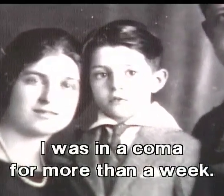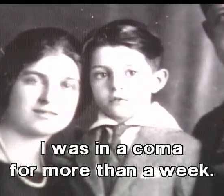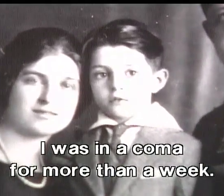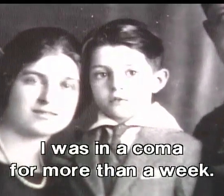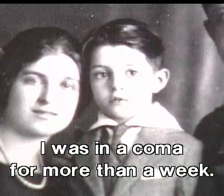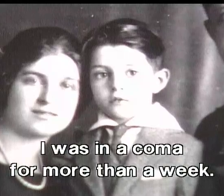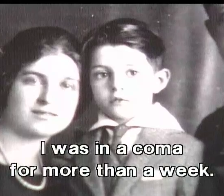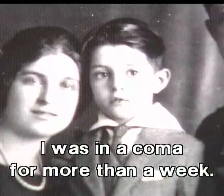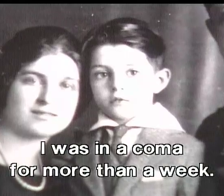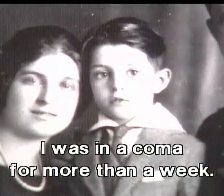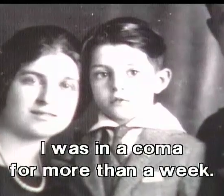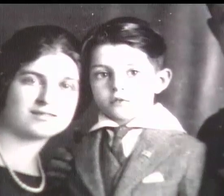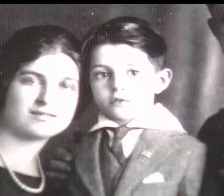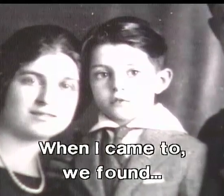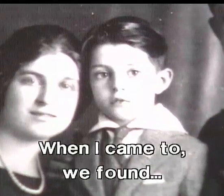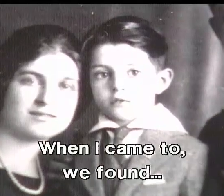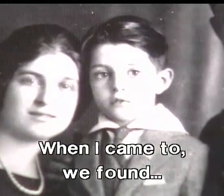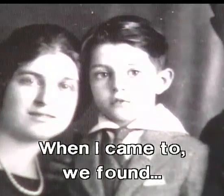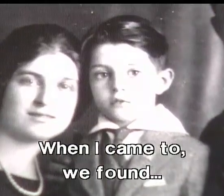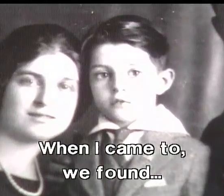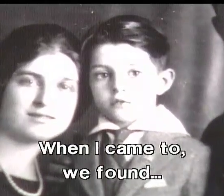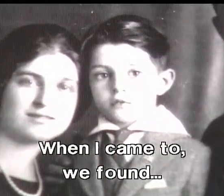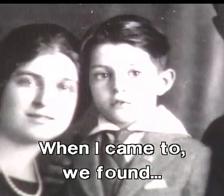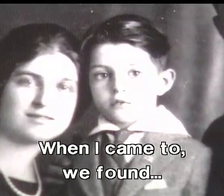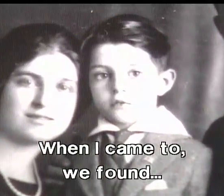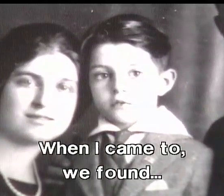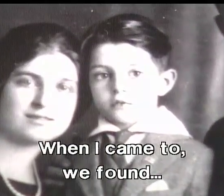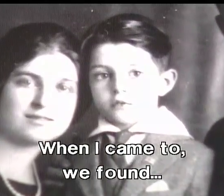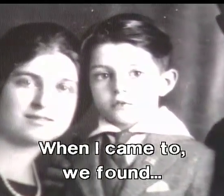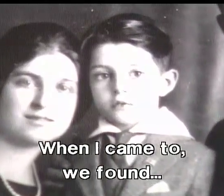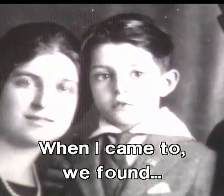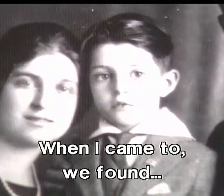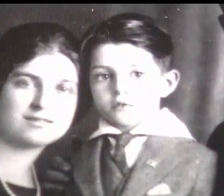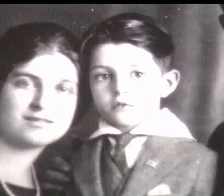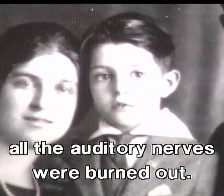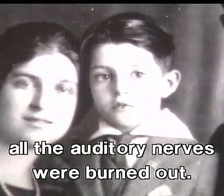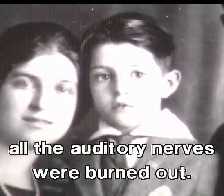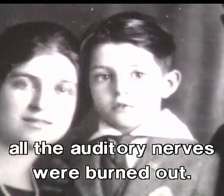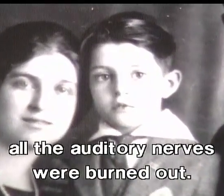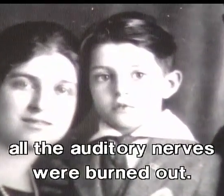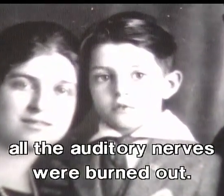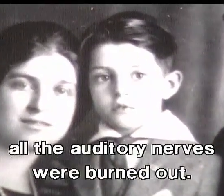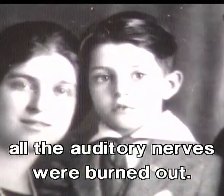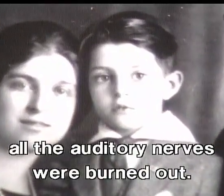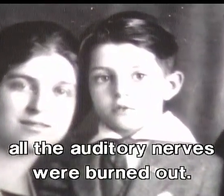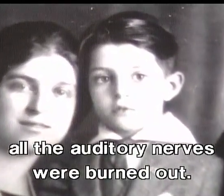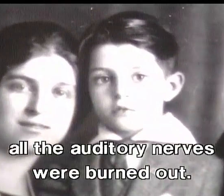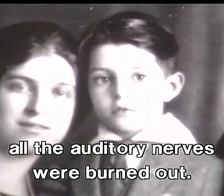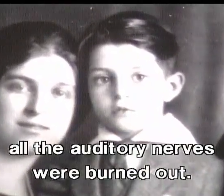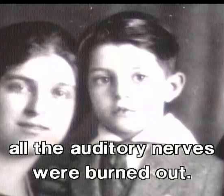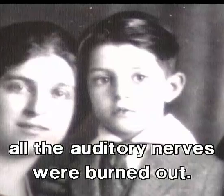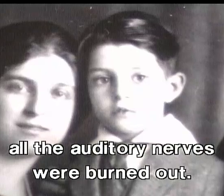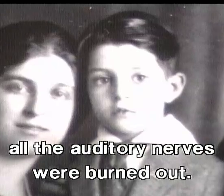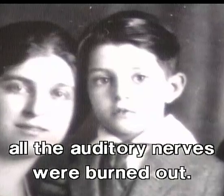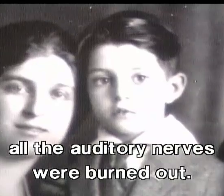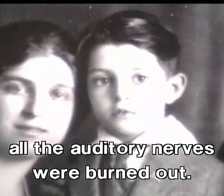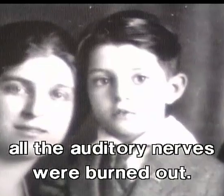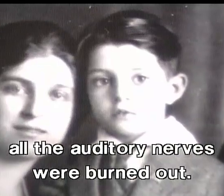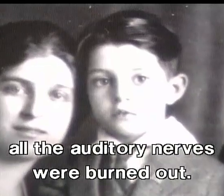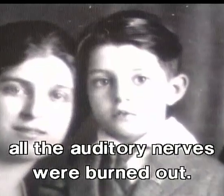week. When I came to, found all the auditory nerves were